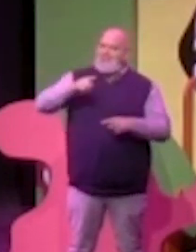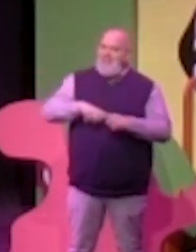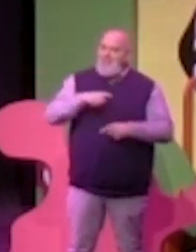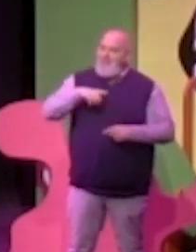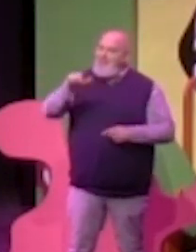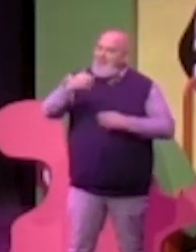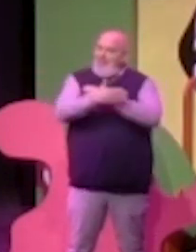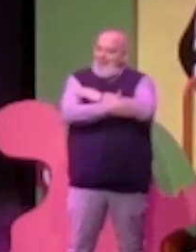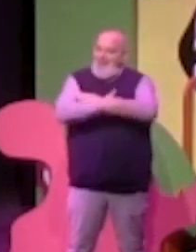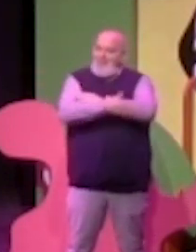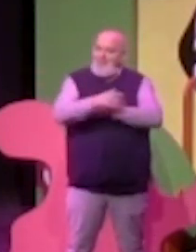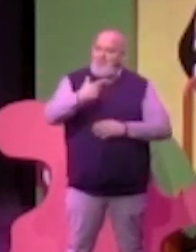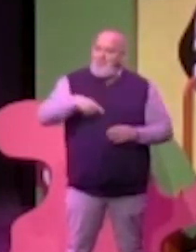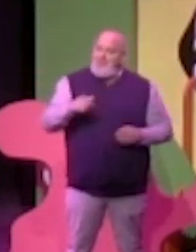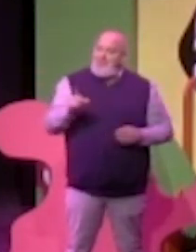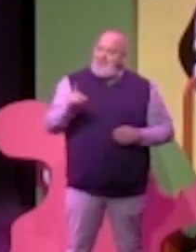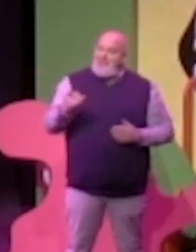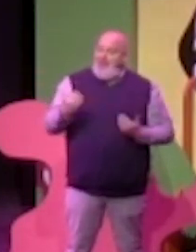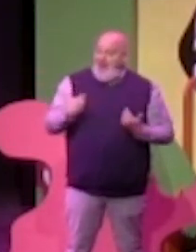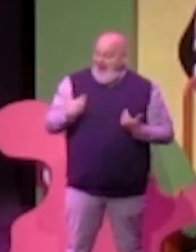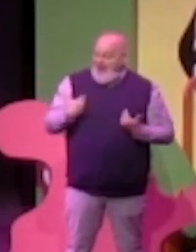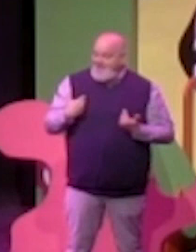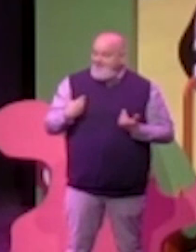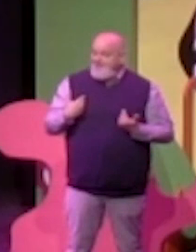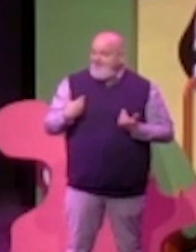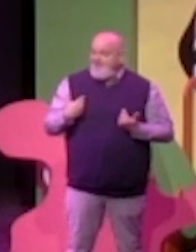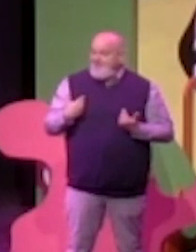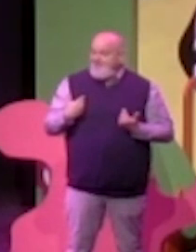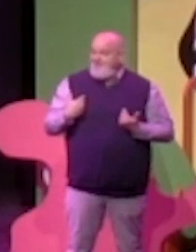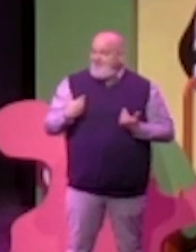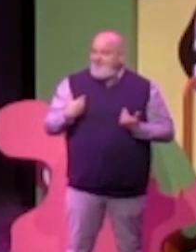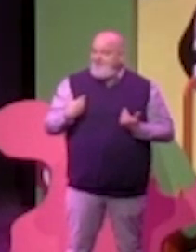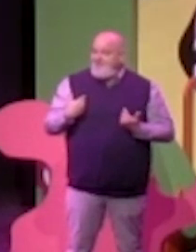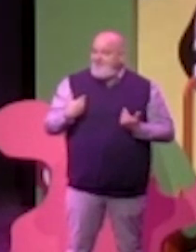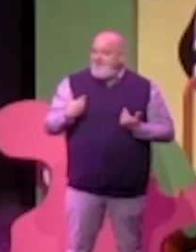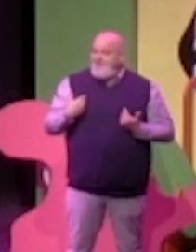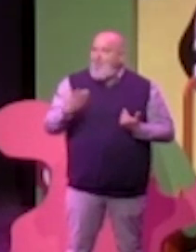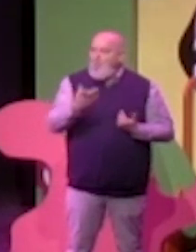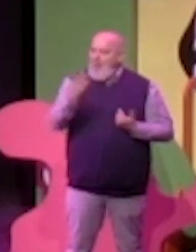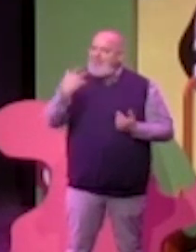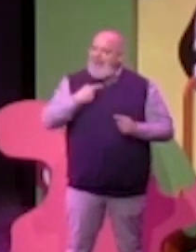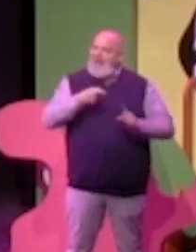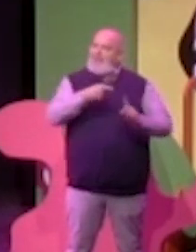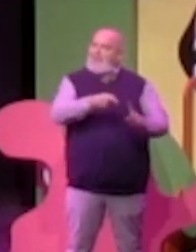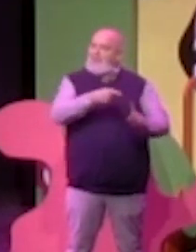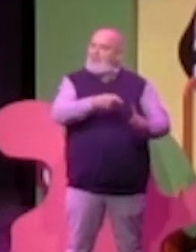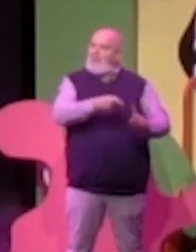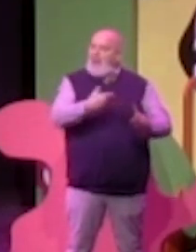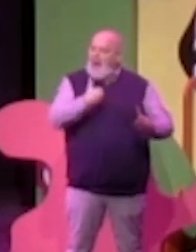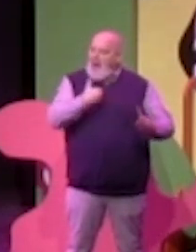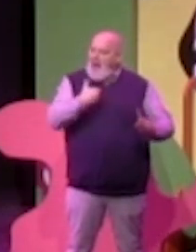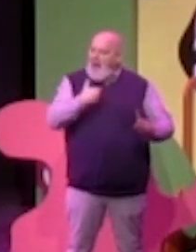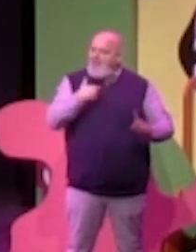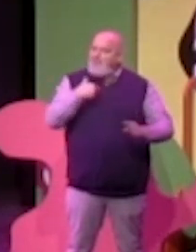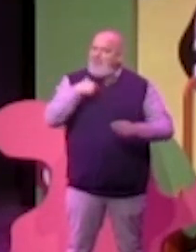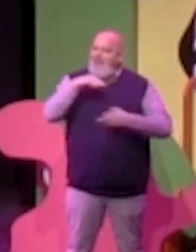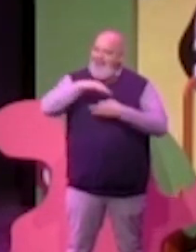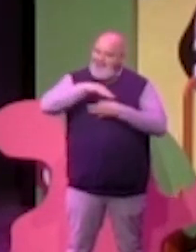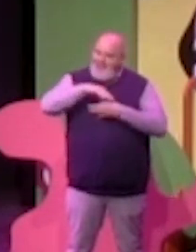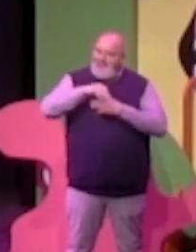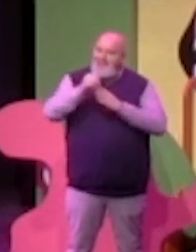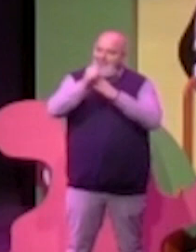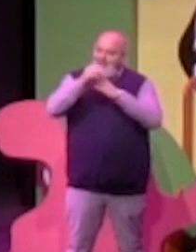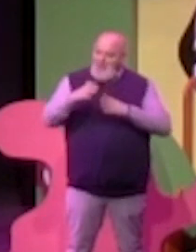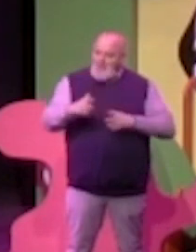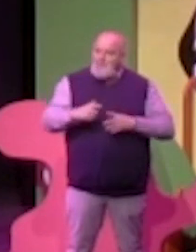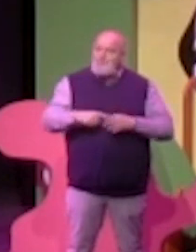that we did have one thing, for example, to point to is we did have elected leaders. There was a